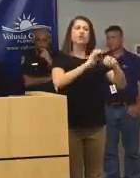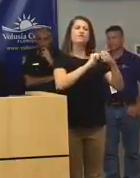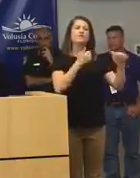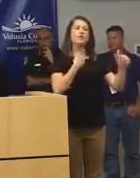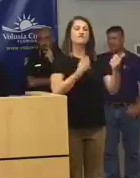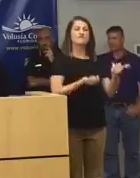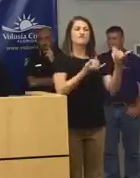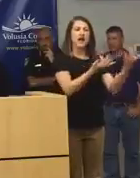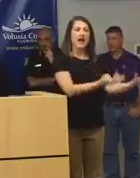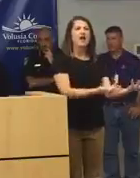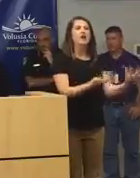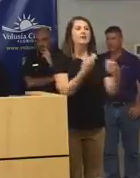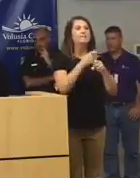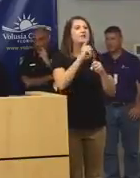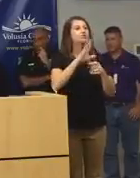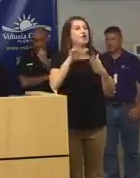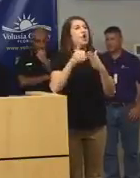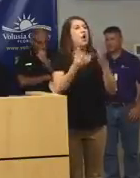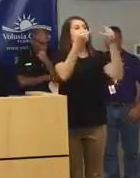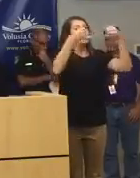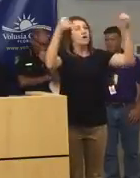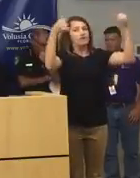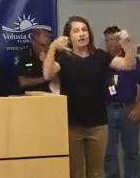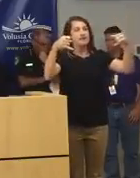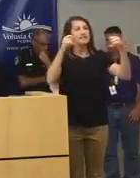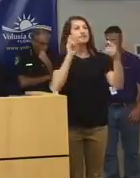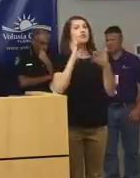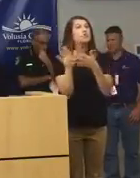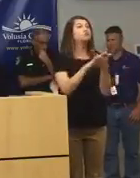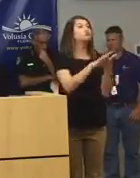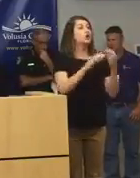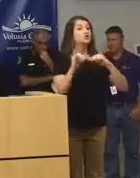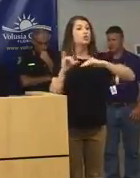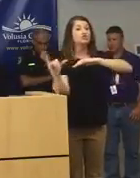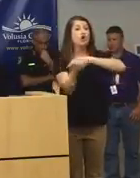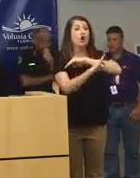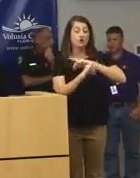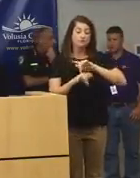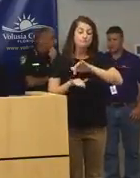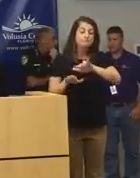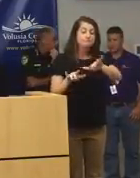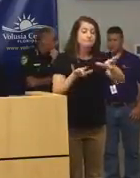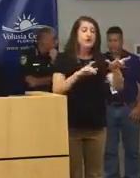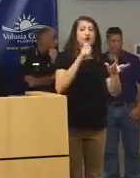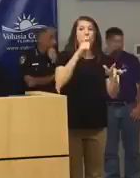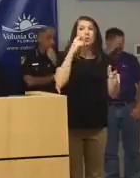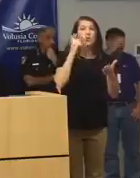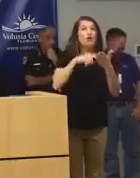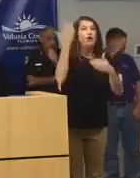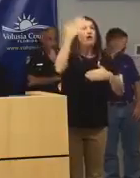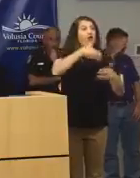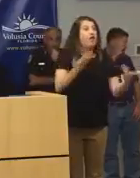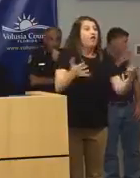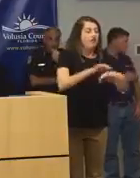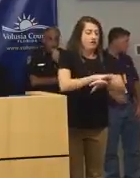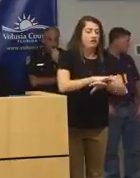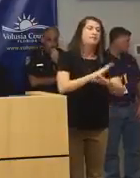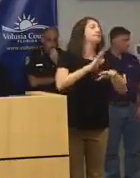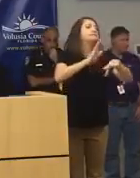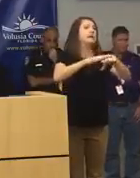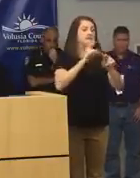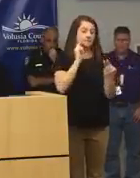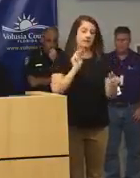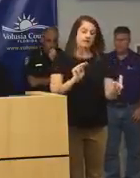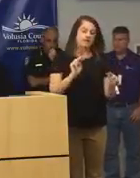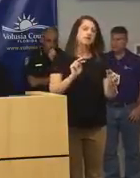caution to avoid all power lines, especially when cleaning up around your yard. It might be disguised in the vegetation and you will not be able to see it.